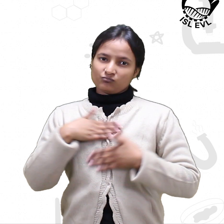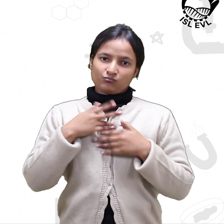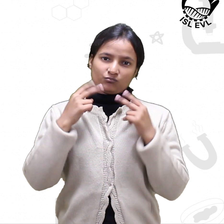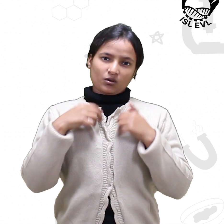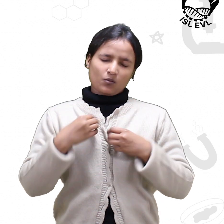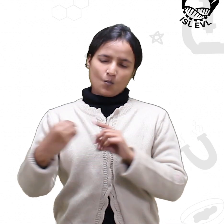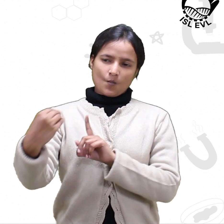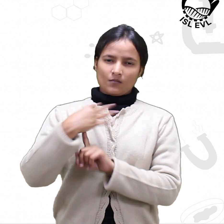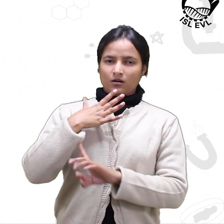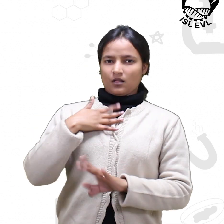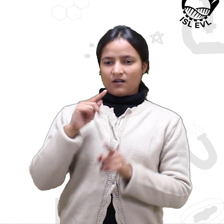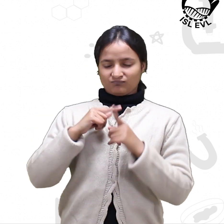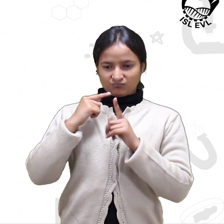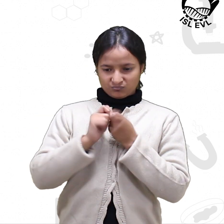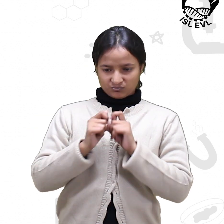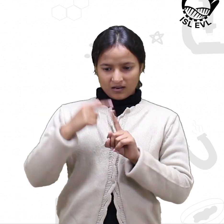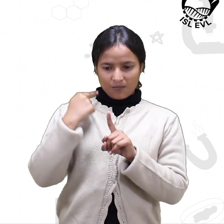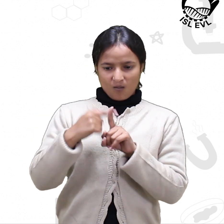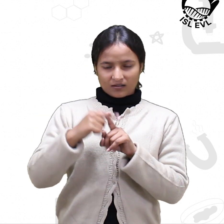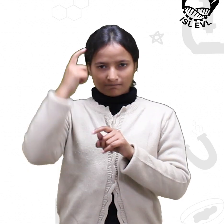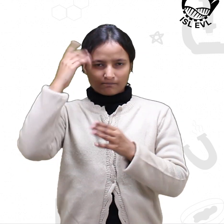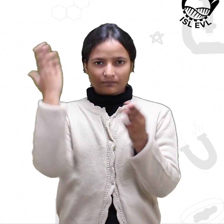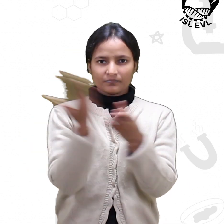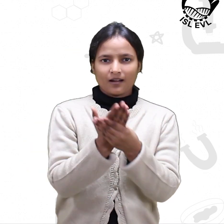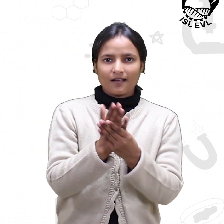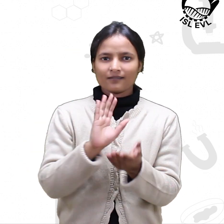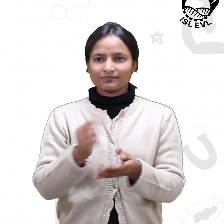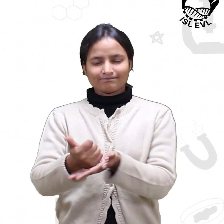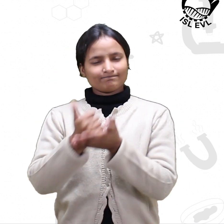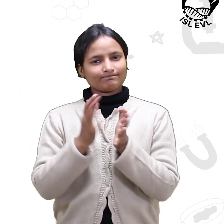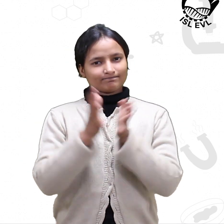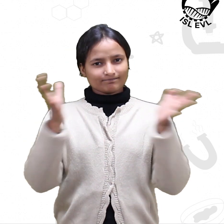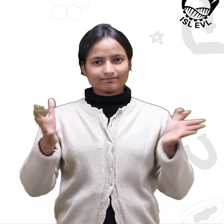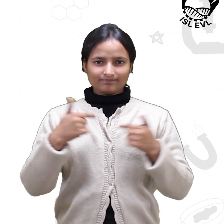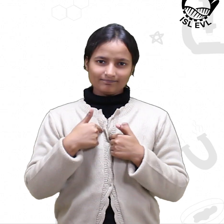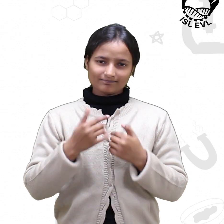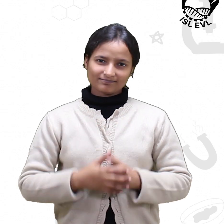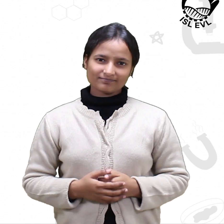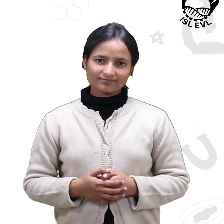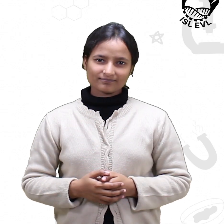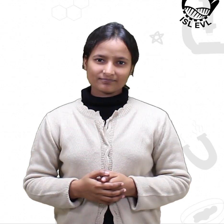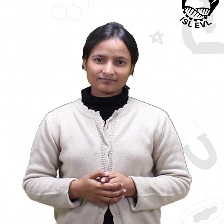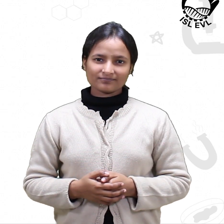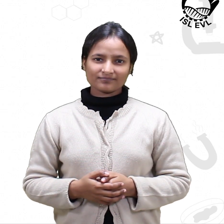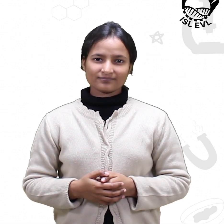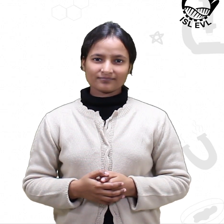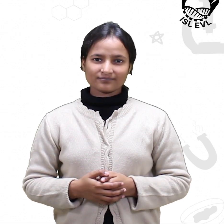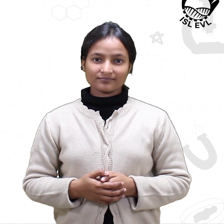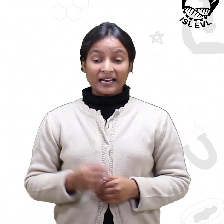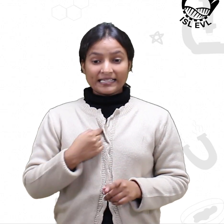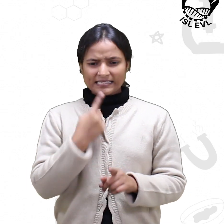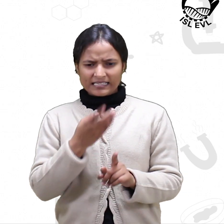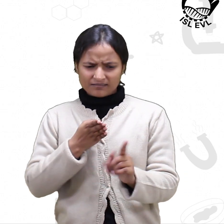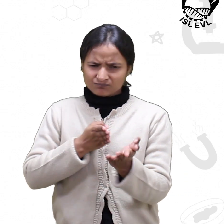and I certainly enjoyed every one of those interactions. And I think already felt like I would like to be a scientist. I